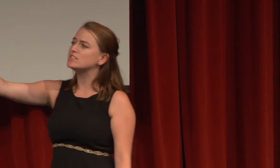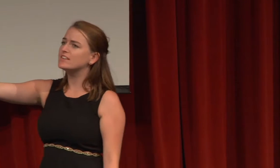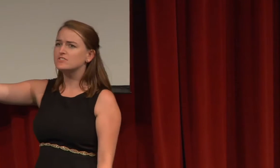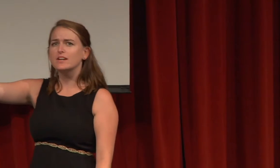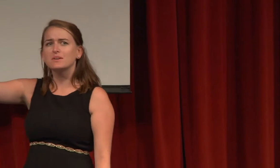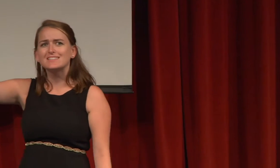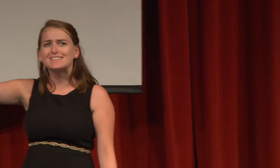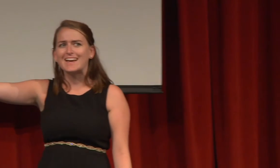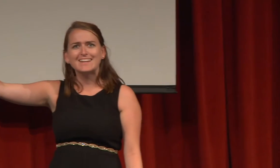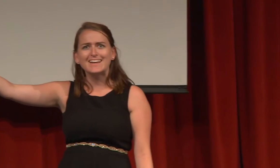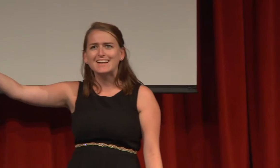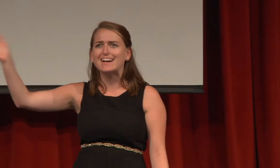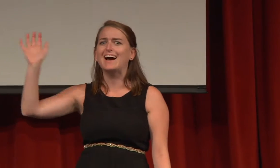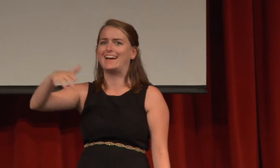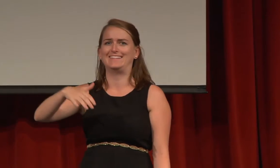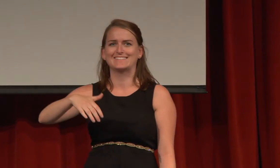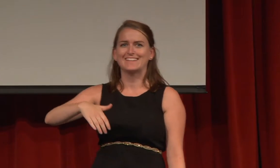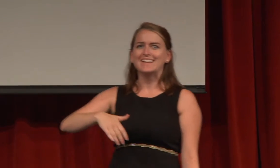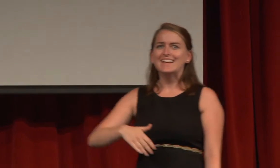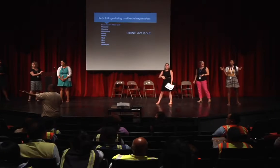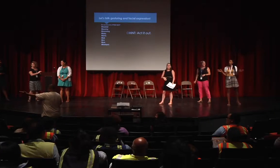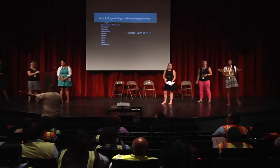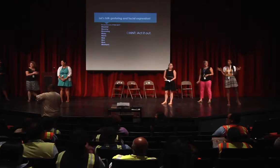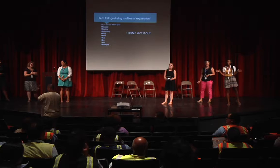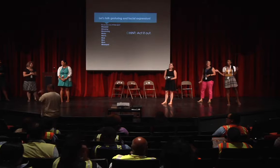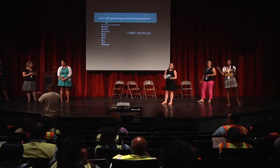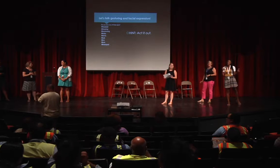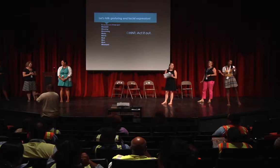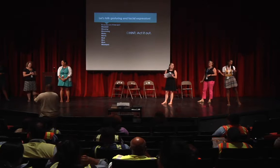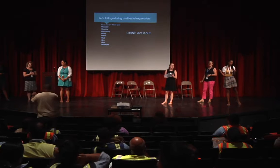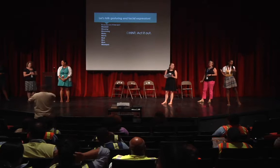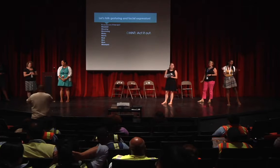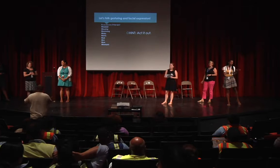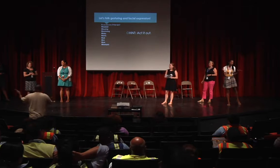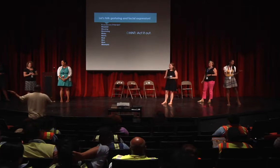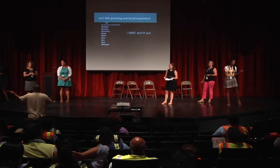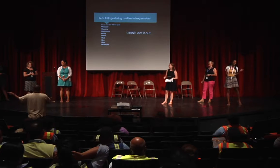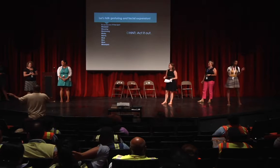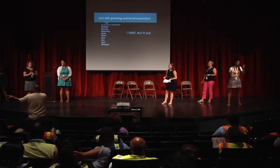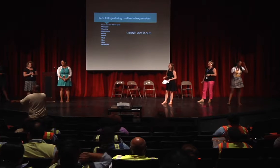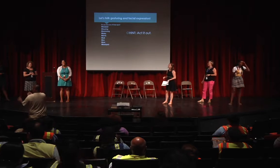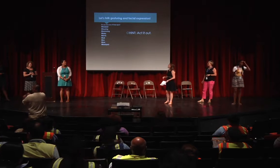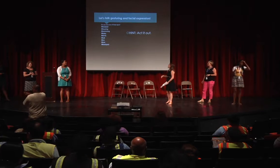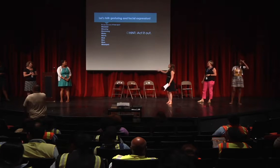easier it is for him because he's standing? And you're going to remember more by doing it. You'll actually remember a lot more. Come